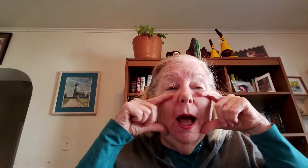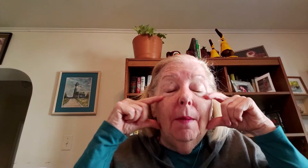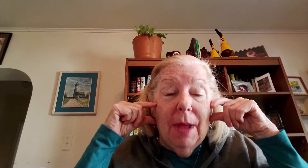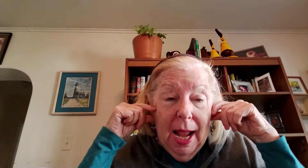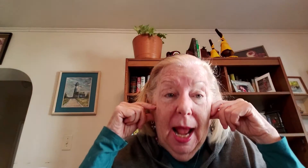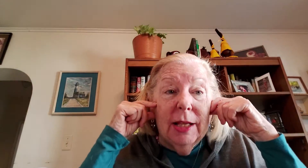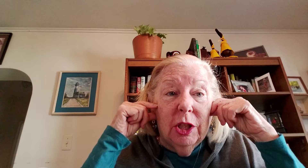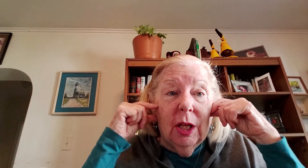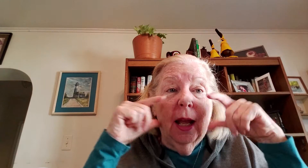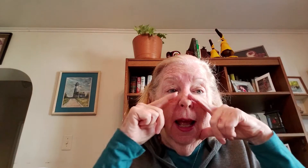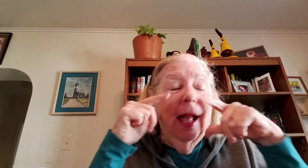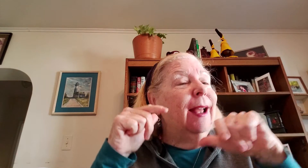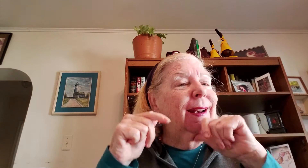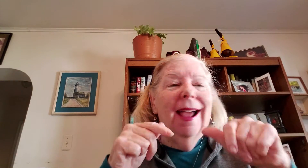a mask.